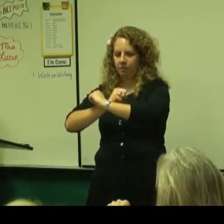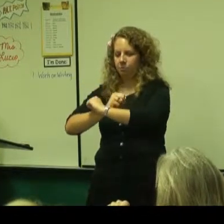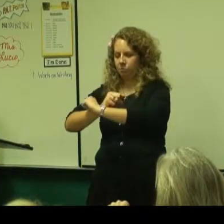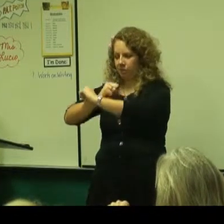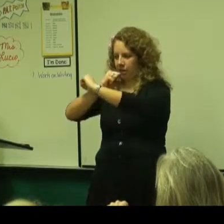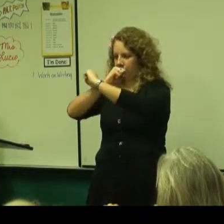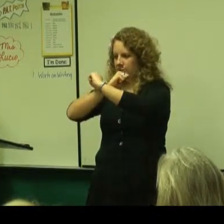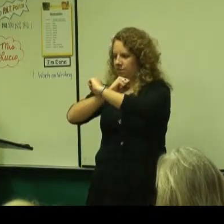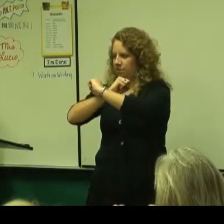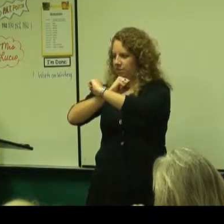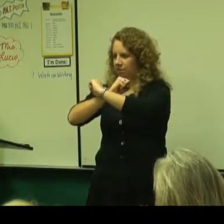Protect.